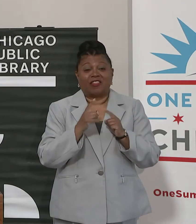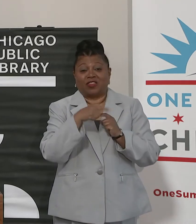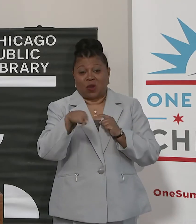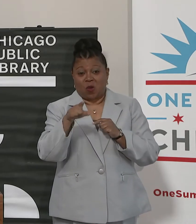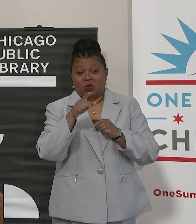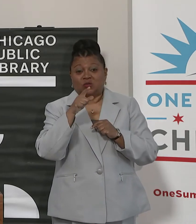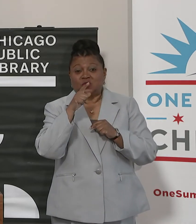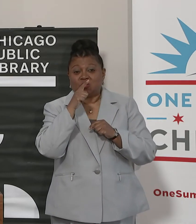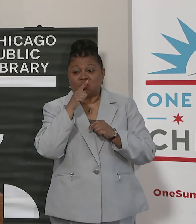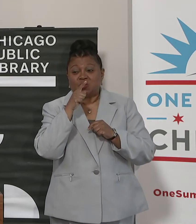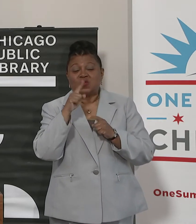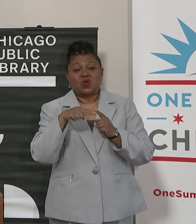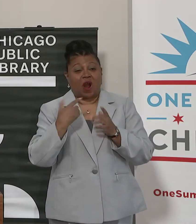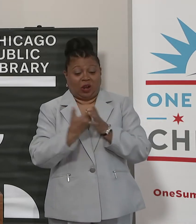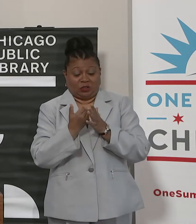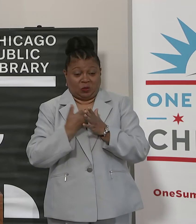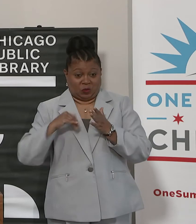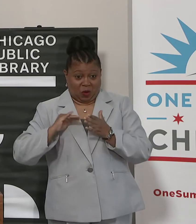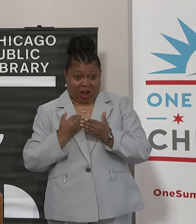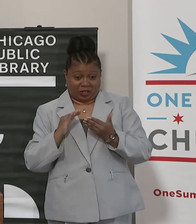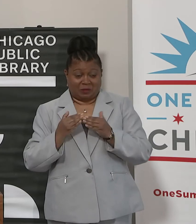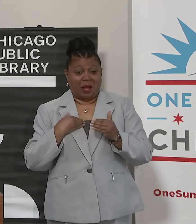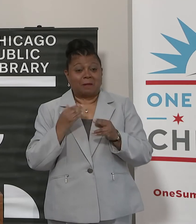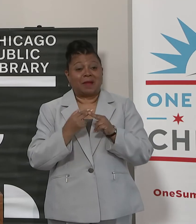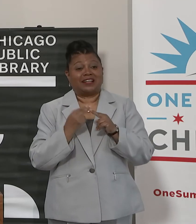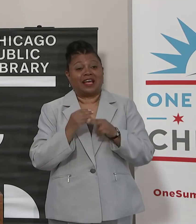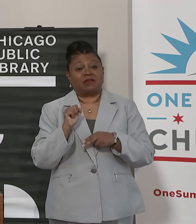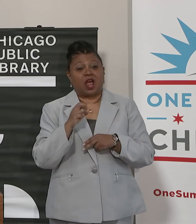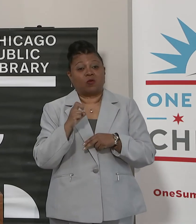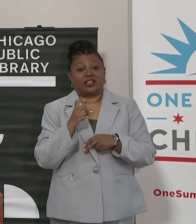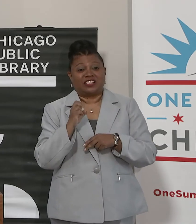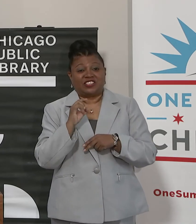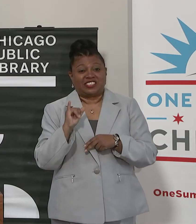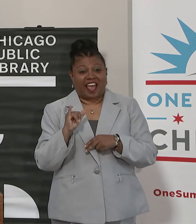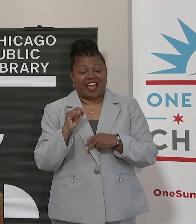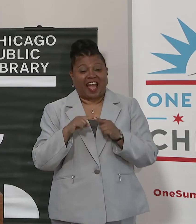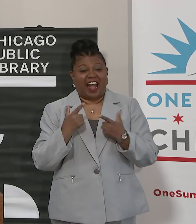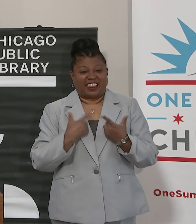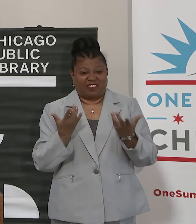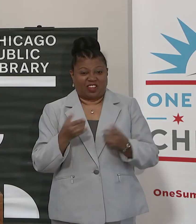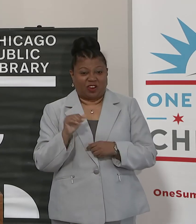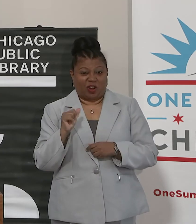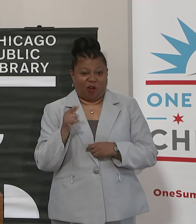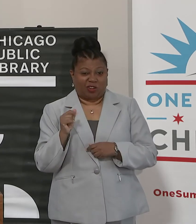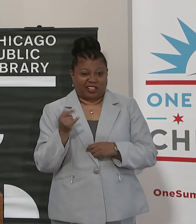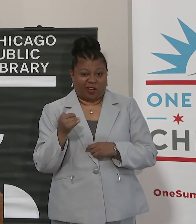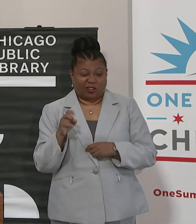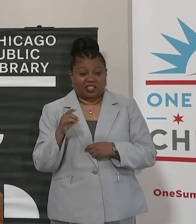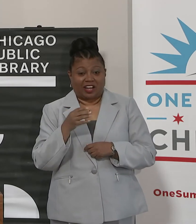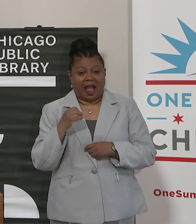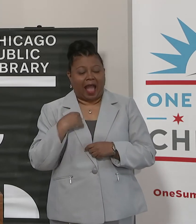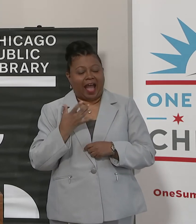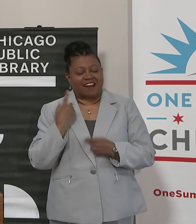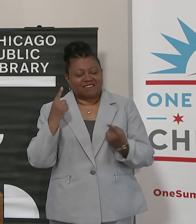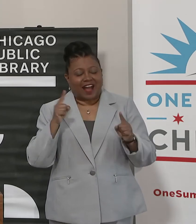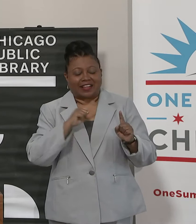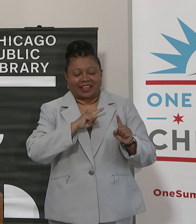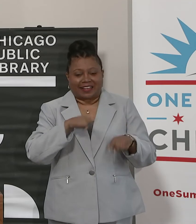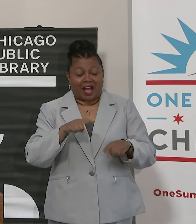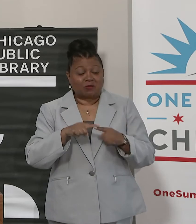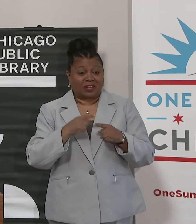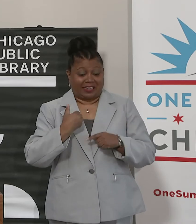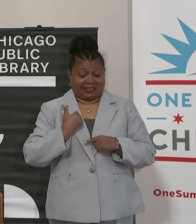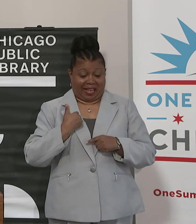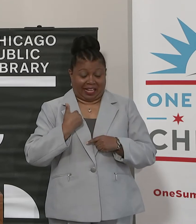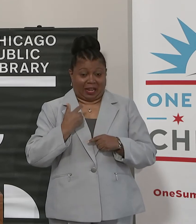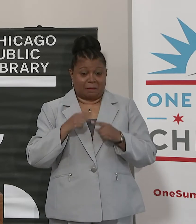those of you who are new to the community. My name is Eshleman Grams. I live here in Altgeld Gardens. I'm happy this day has finally come. When I was